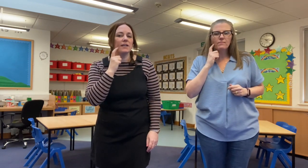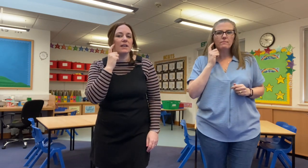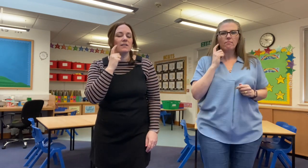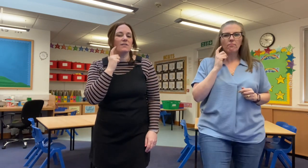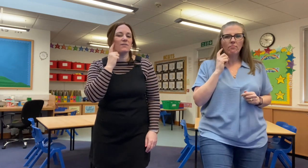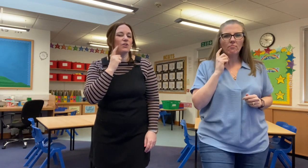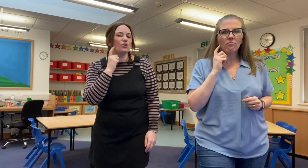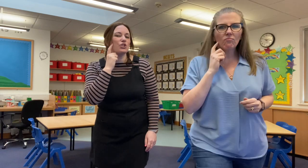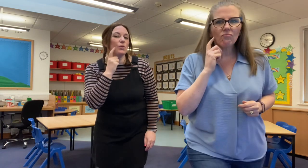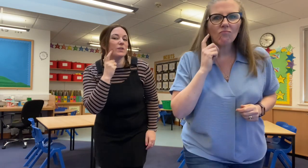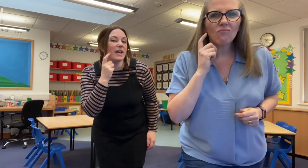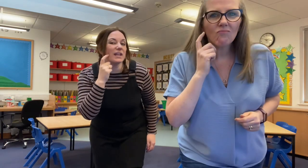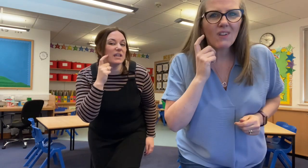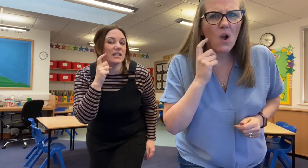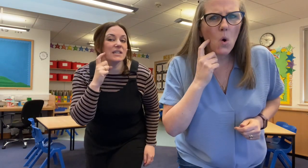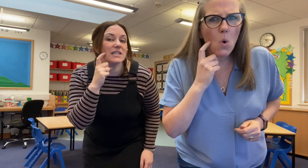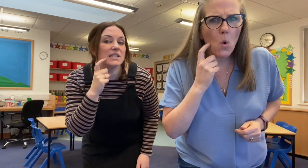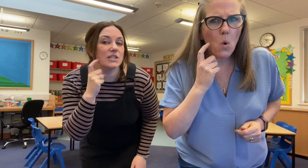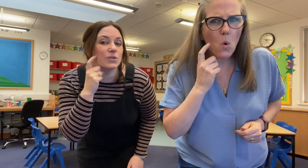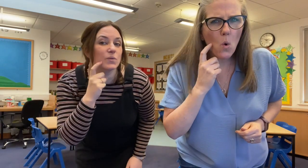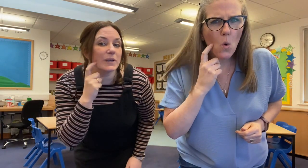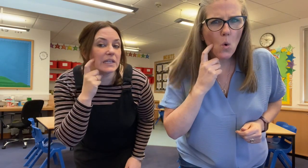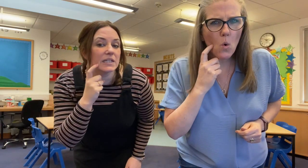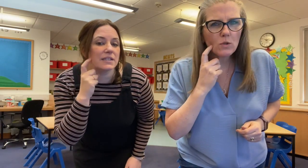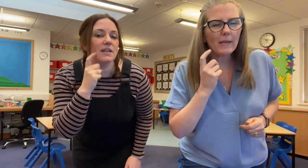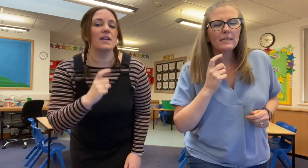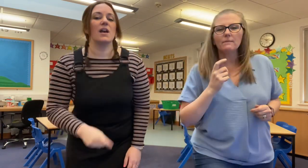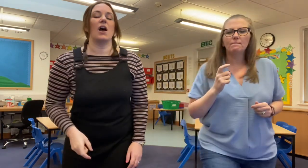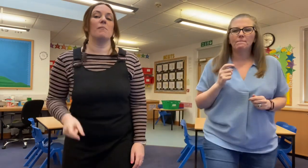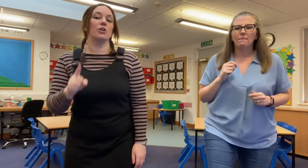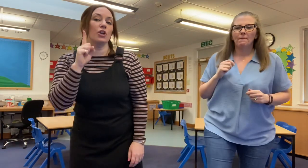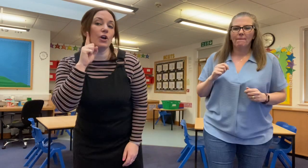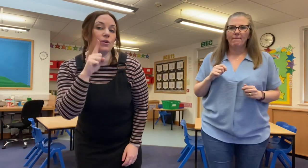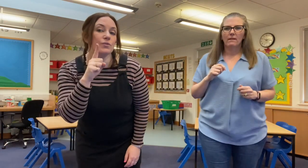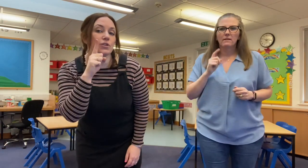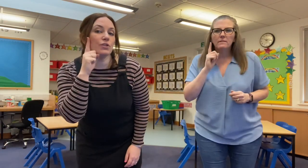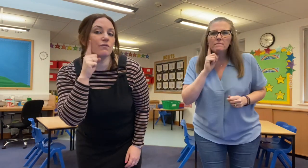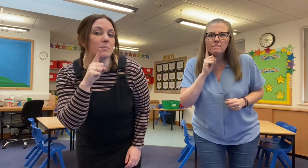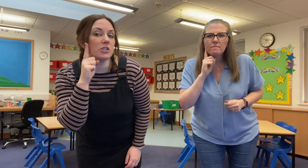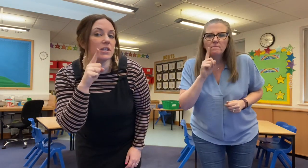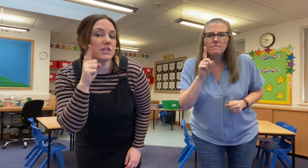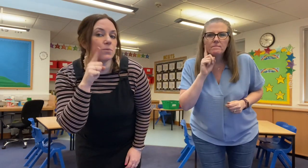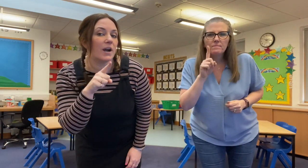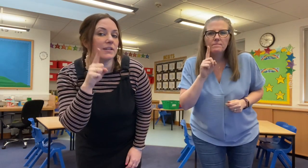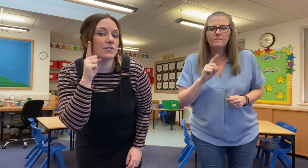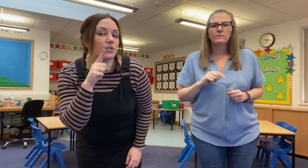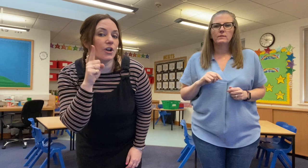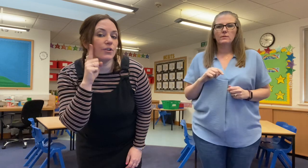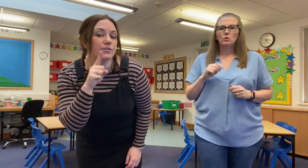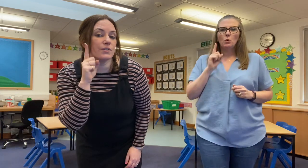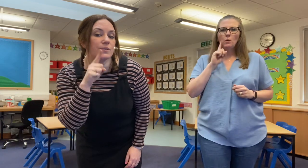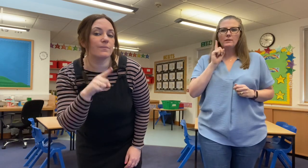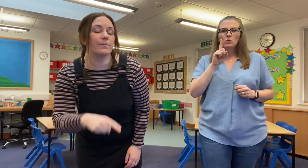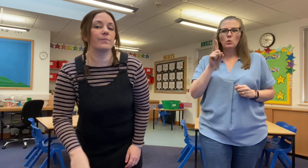So as if you've got toothache. Sweet. Girls, you rub your cheek twice. Girls.